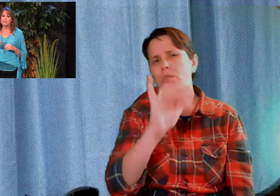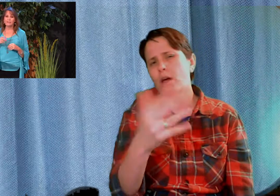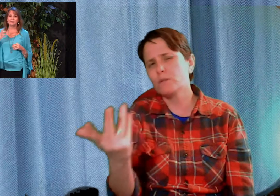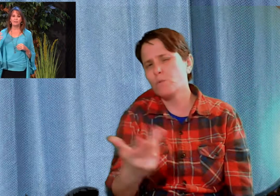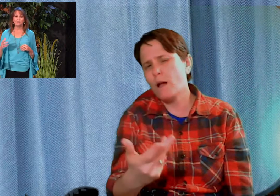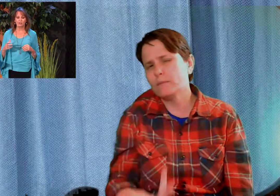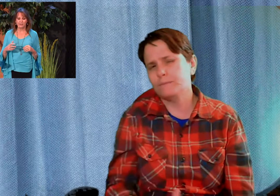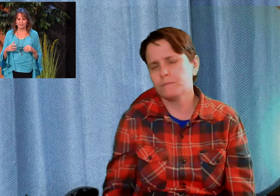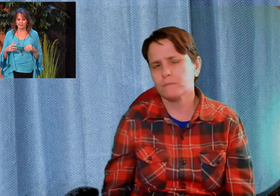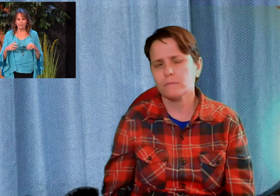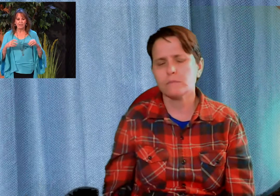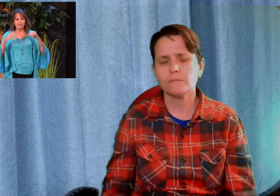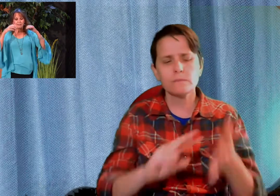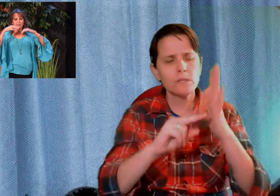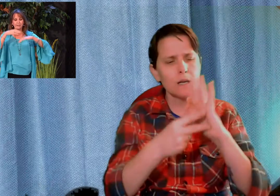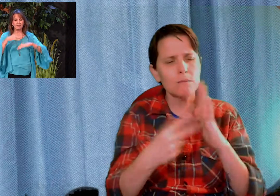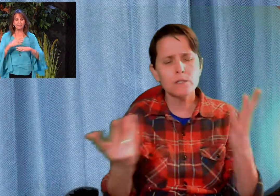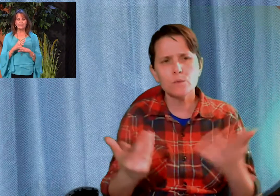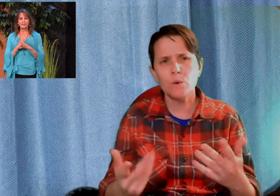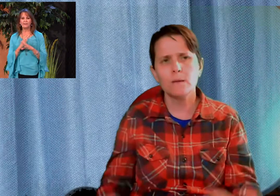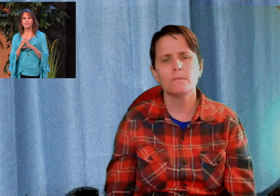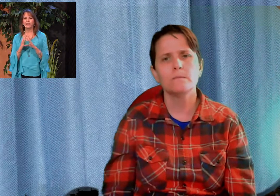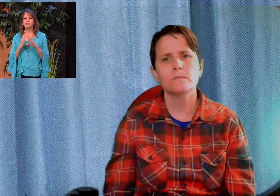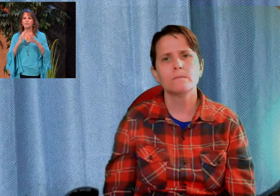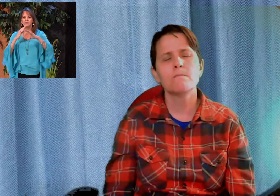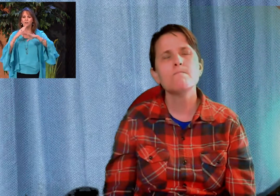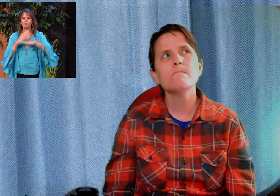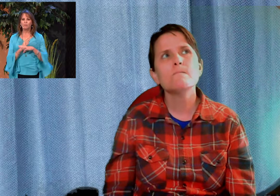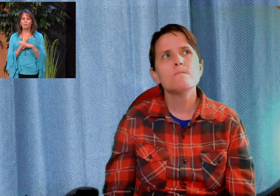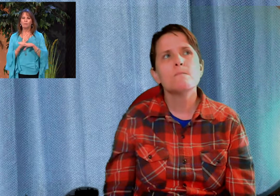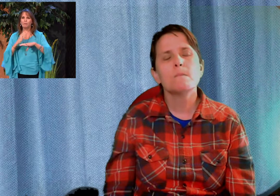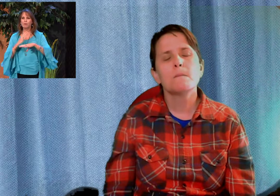book, ease as I use it a lot of time, is like landing into that